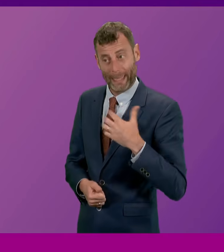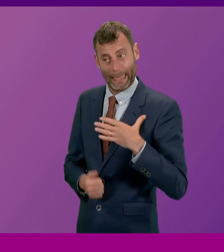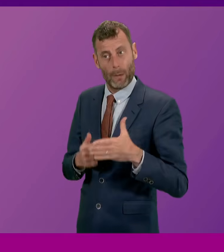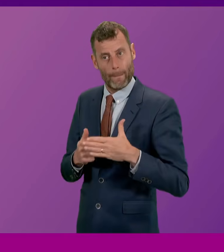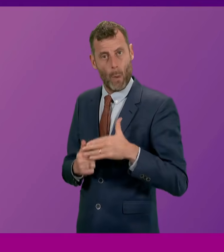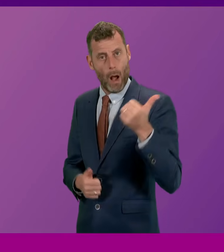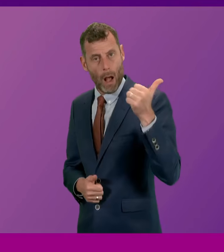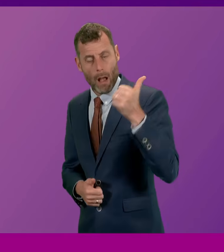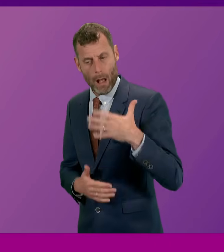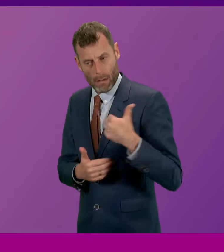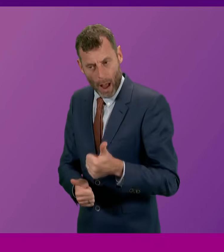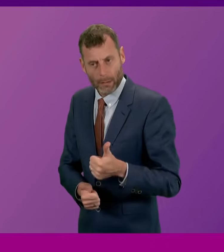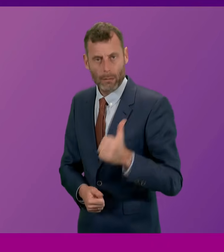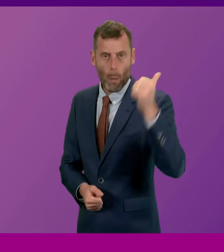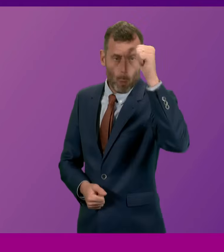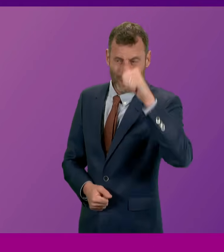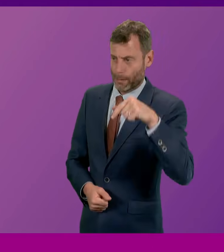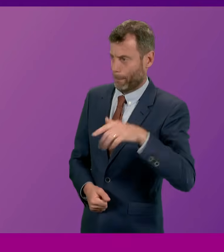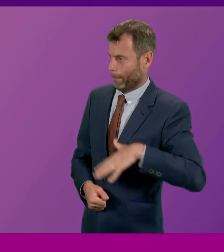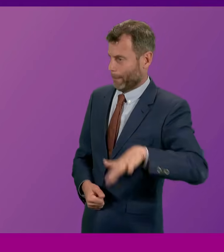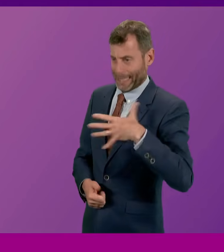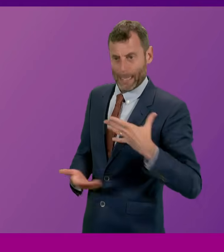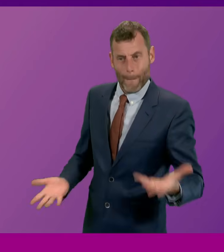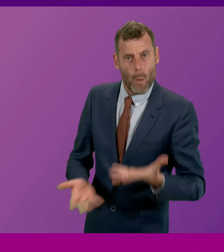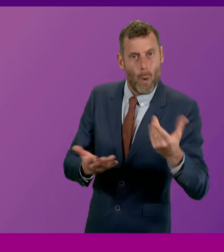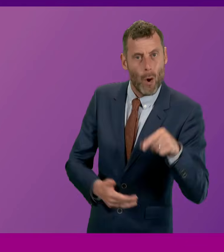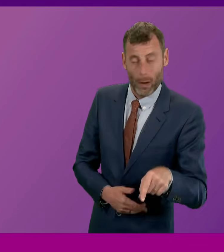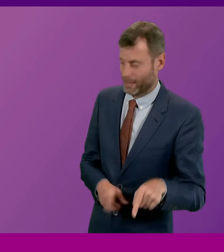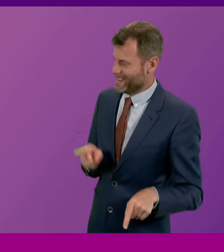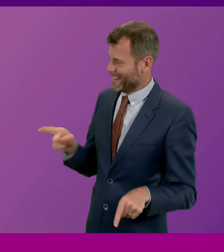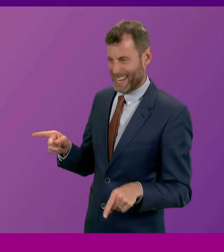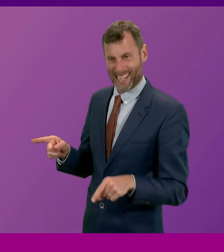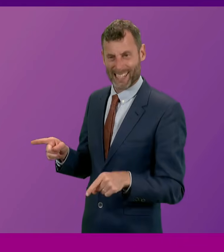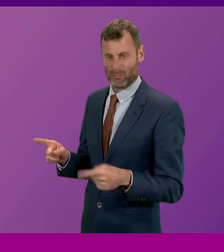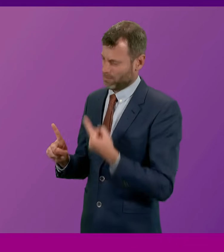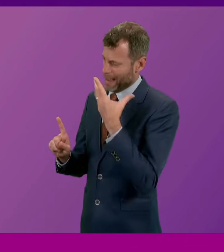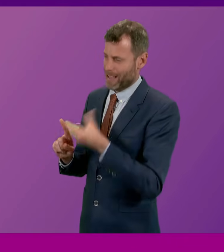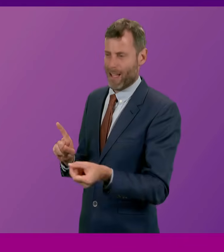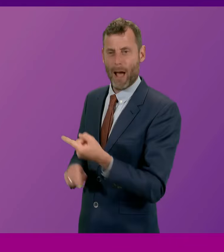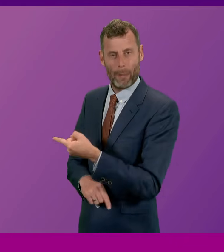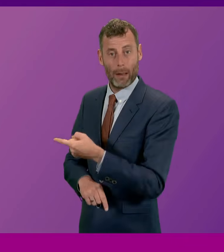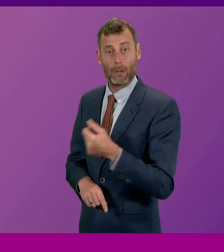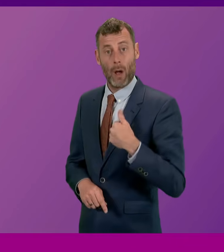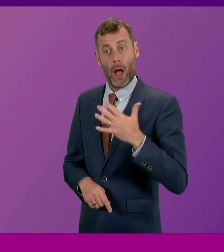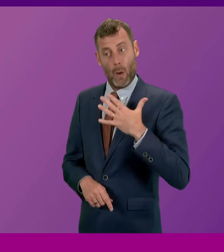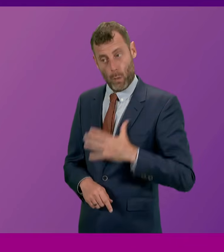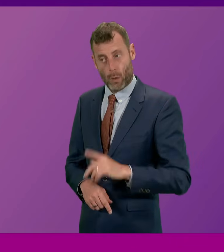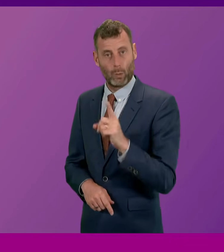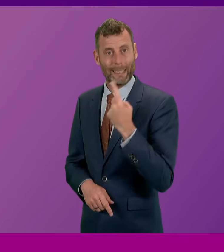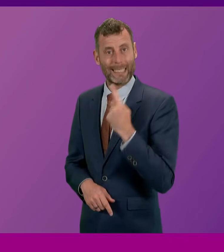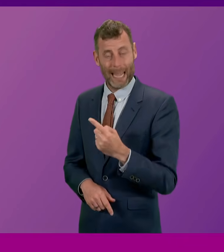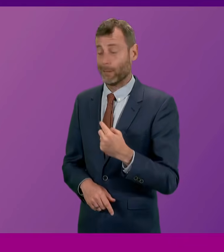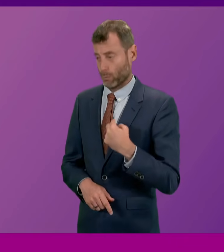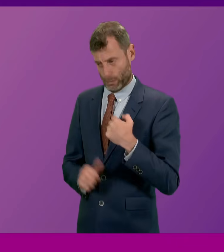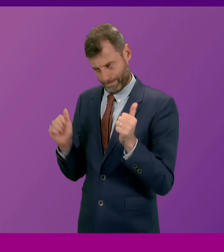more wisdom in our society, and Sir Jeff Palmer embodied it. And I take this opportunity to make clear to Parliament my absolute